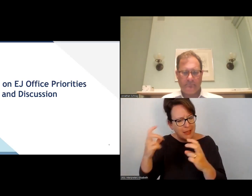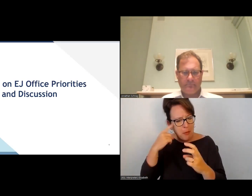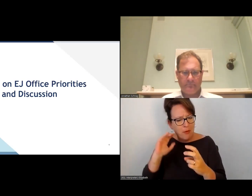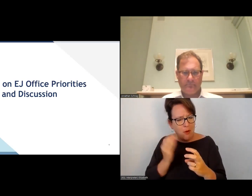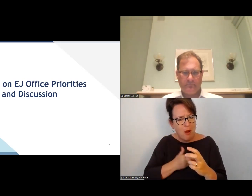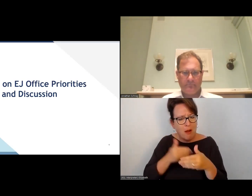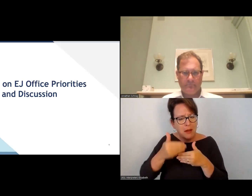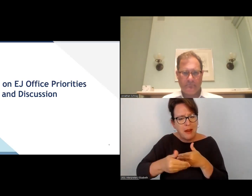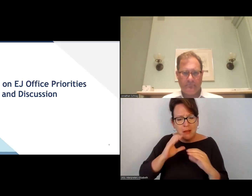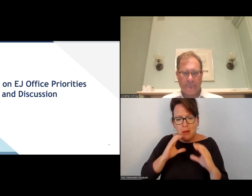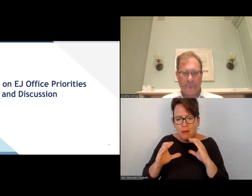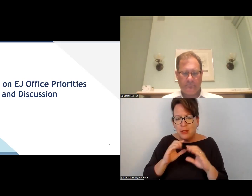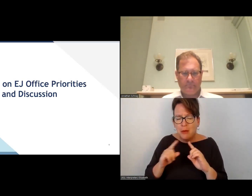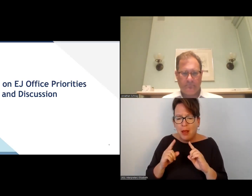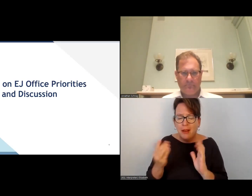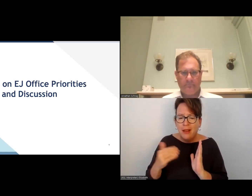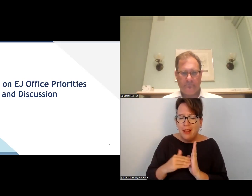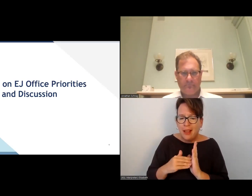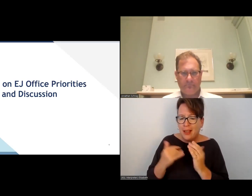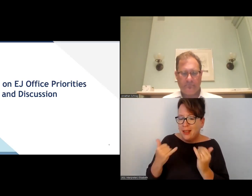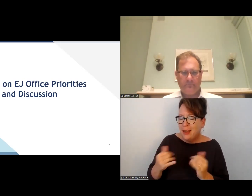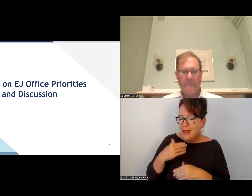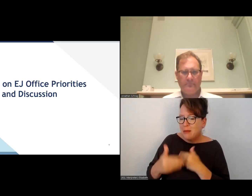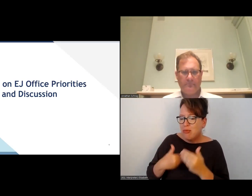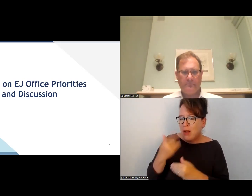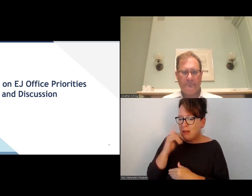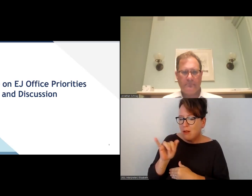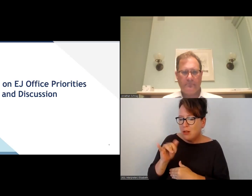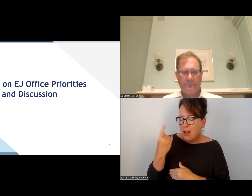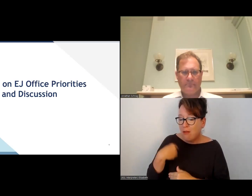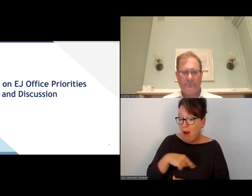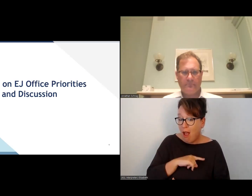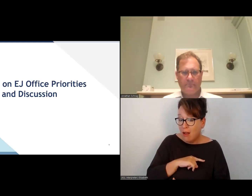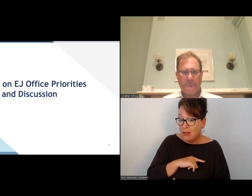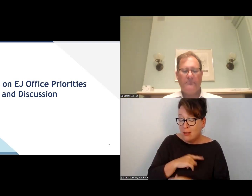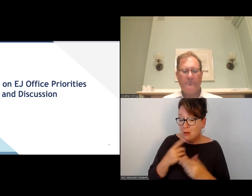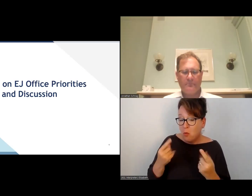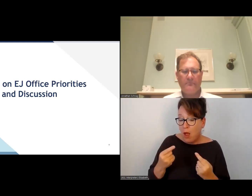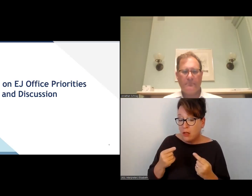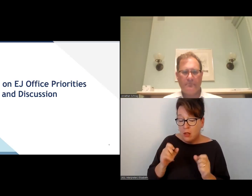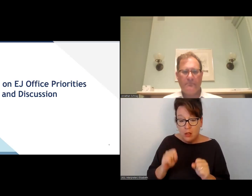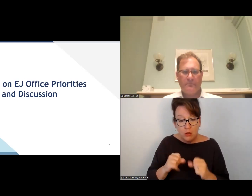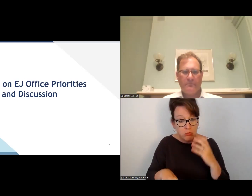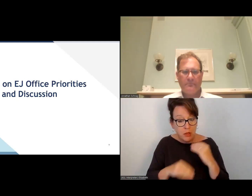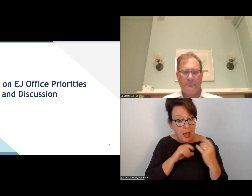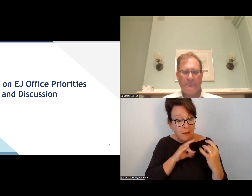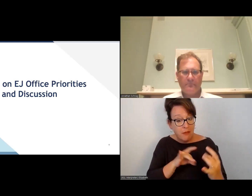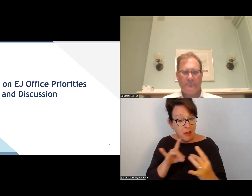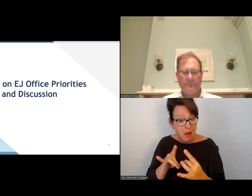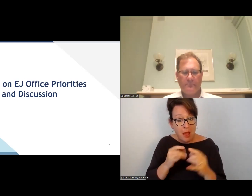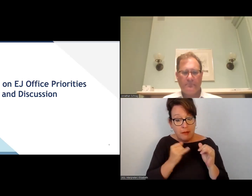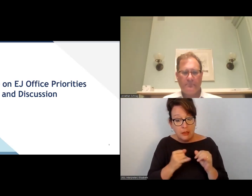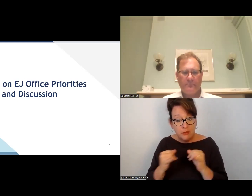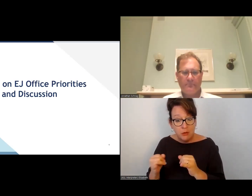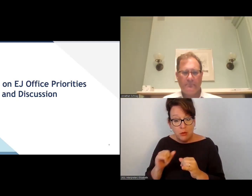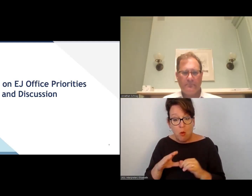what is like a simple process for us to weigh in as individuals or collectively. I'm not sure around